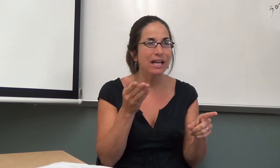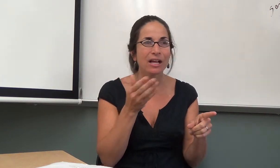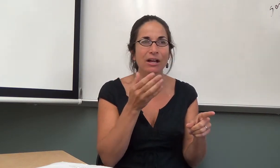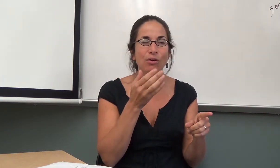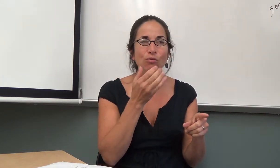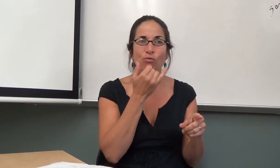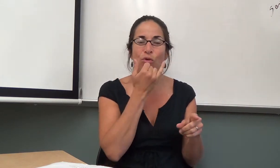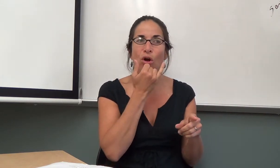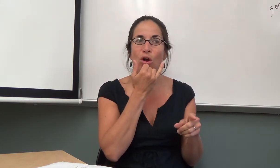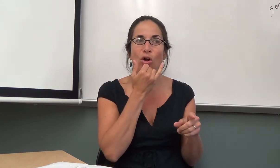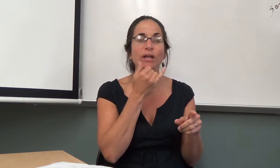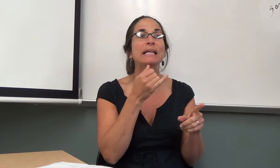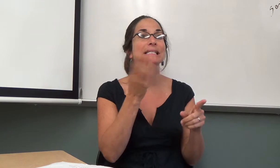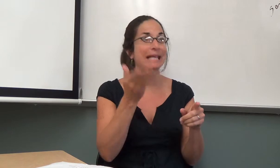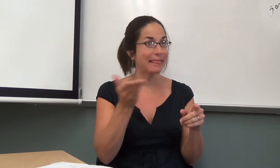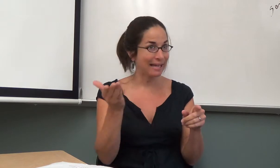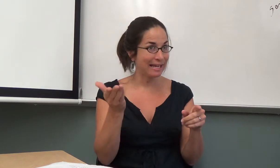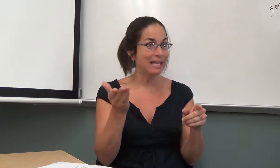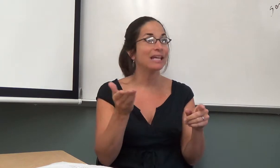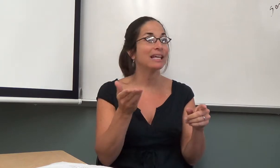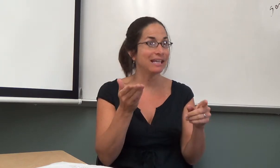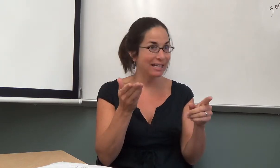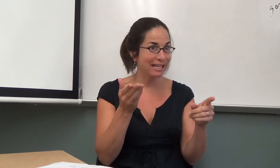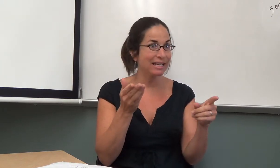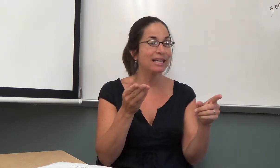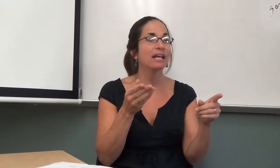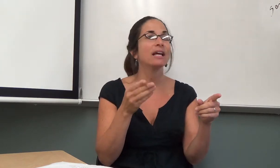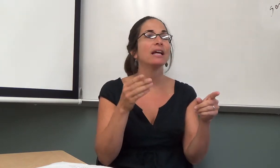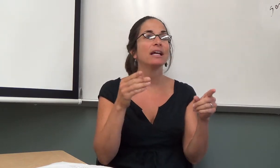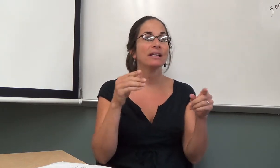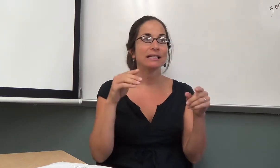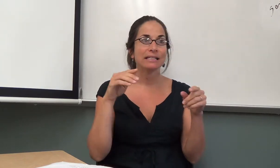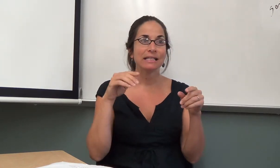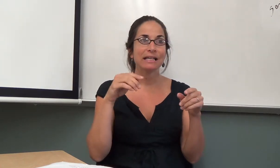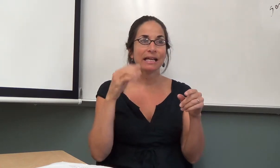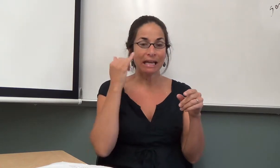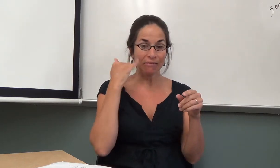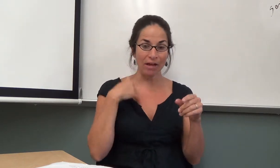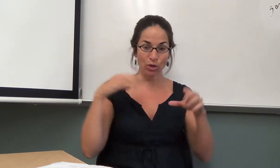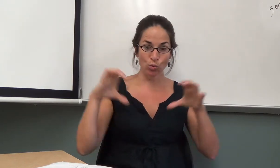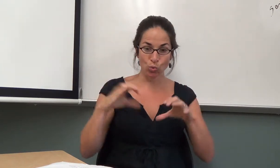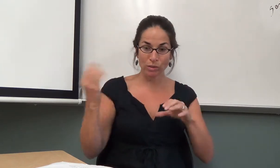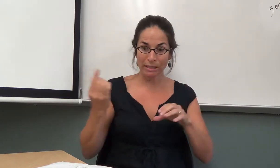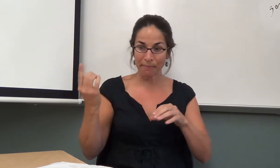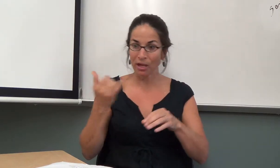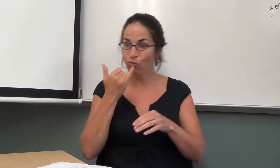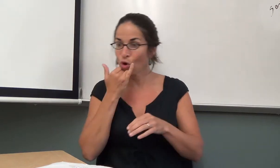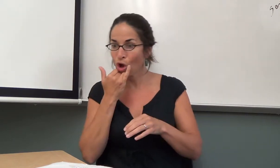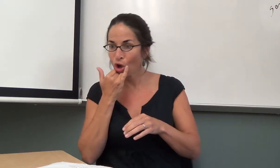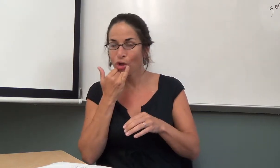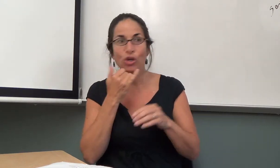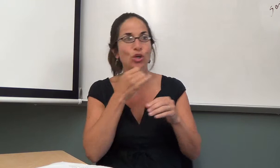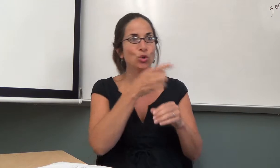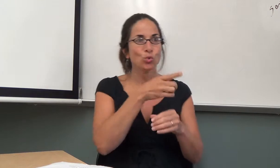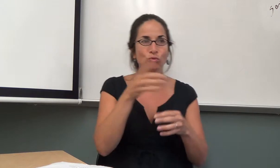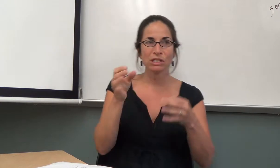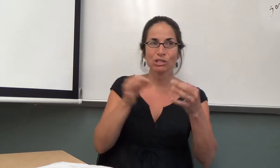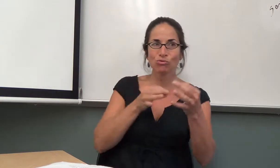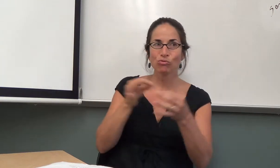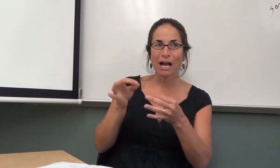is in fact a thing, Ginger. You're on the right track, You're doing something that's wrong. but then you're describing what you're doing, right?